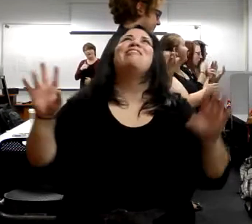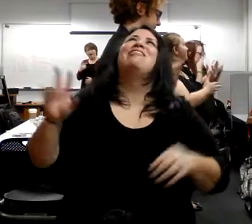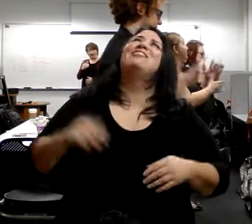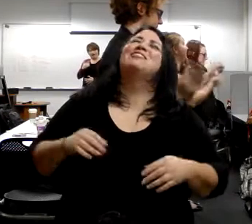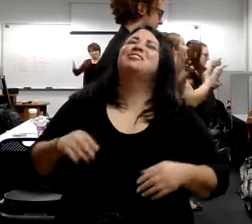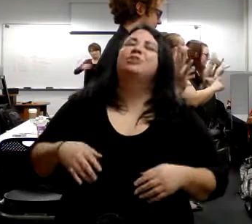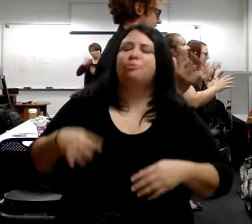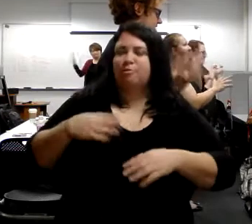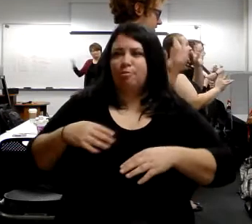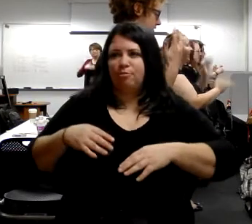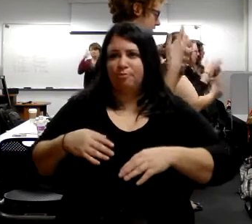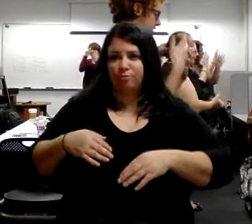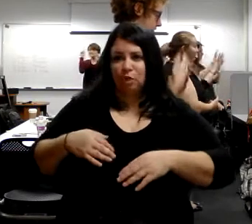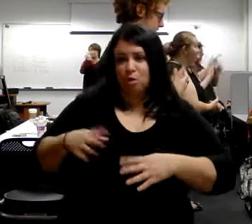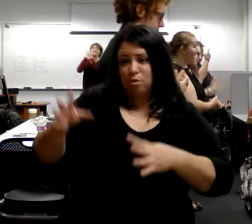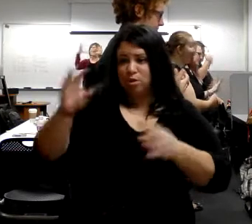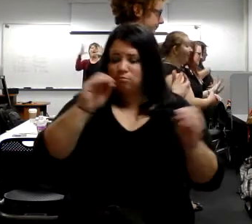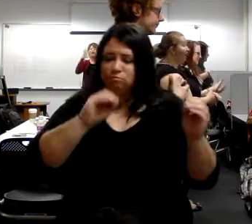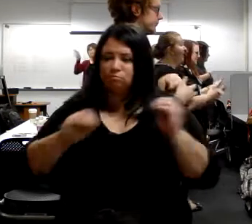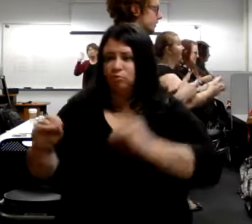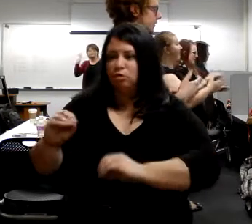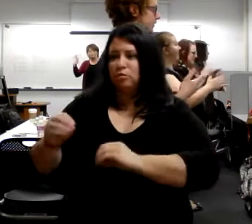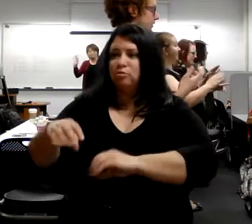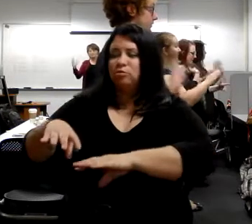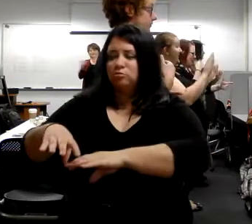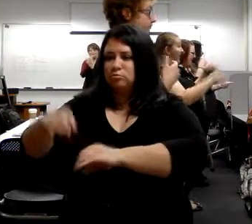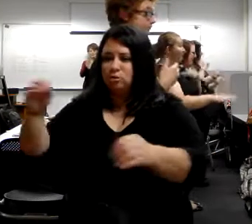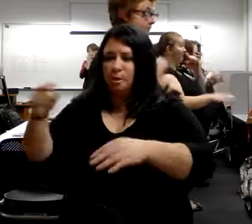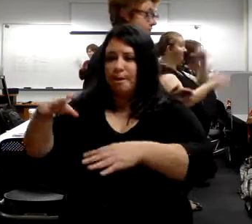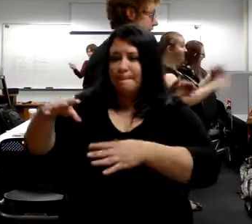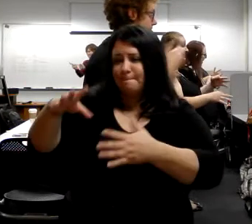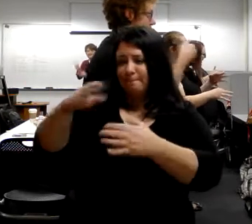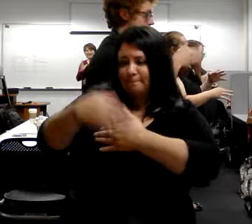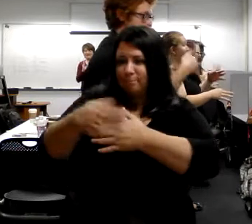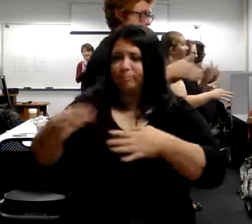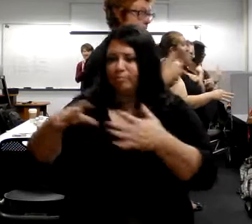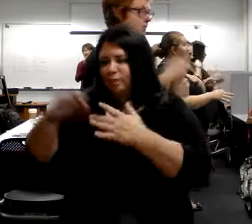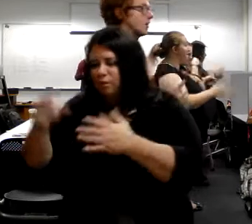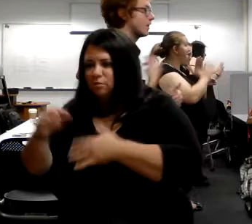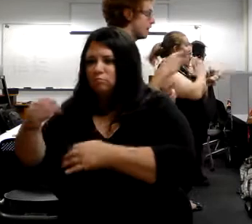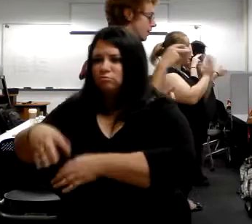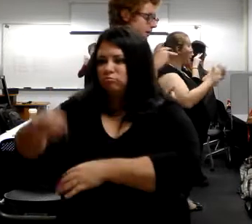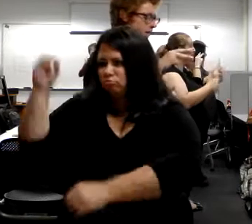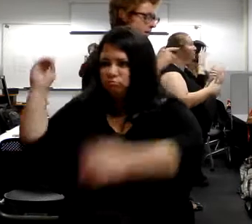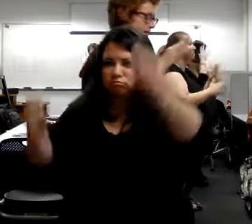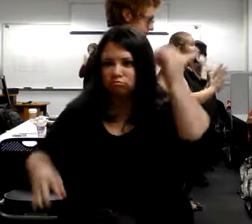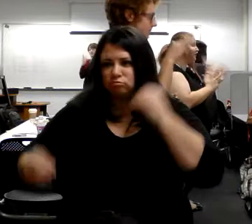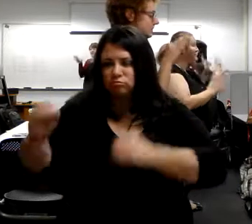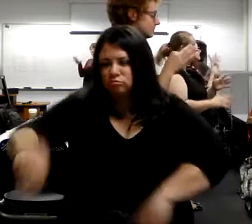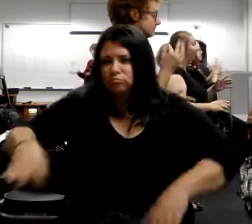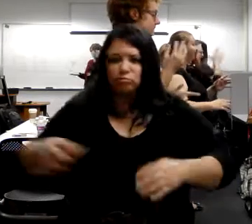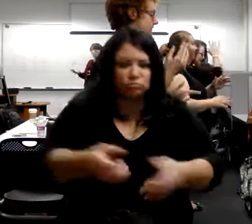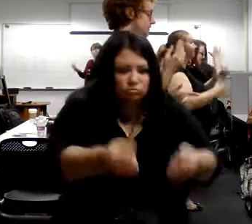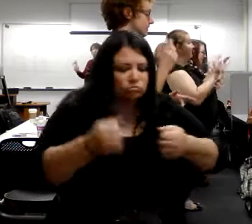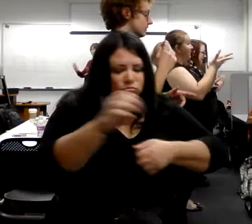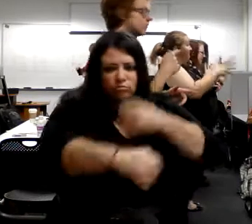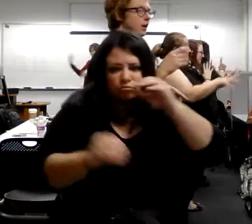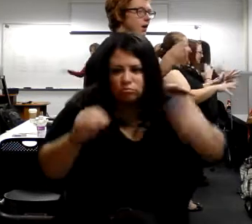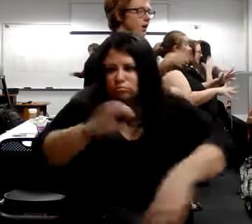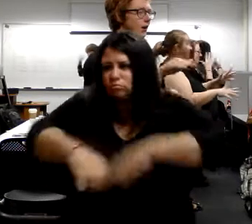our rooms and everything, I went up to my parents and I said, can I go meet the new neighbors? They told me, of course. So I zoomed across the street. And by zoom,